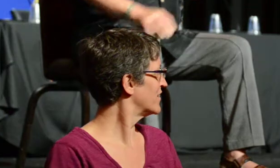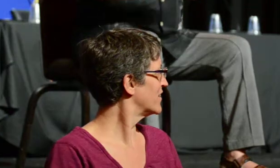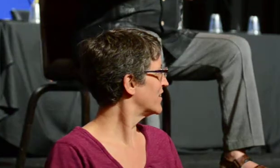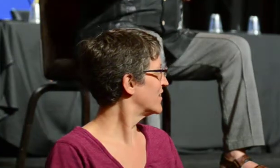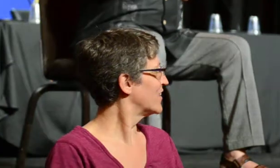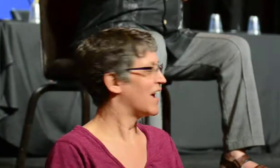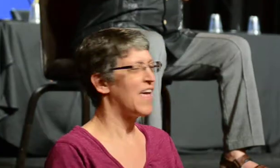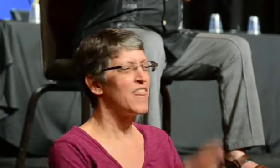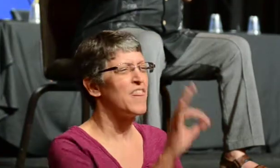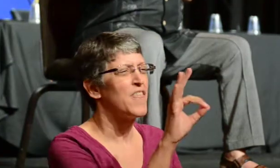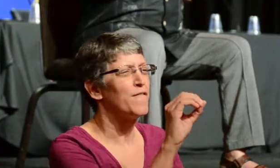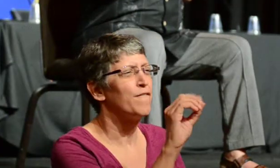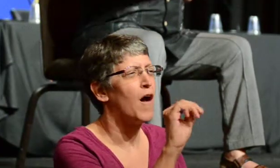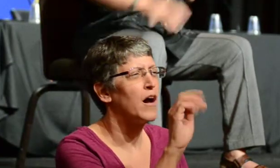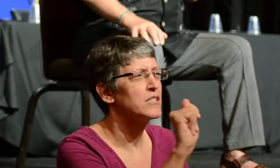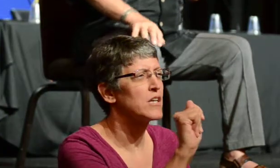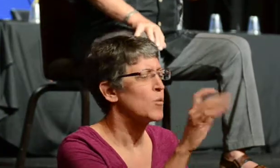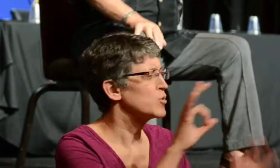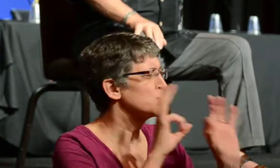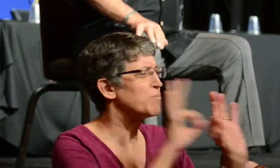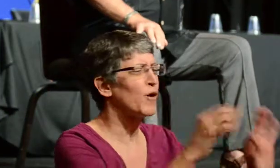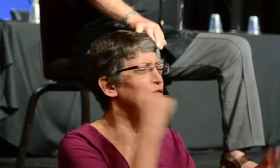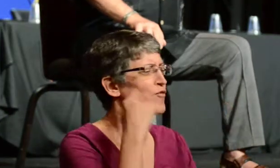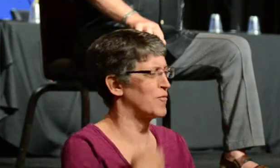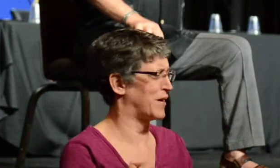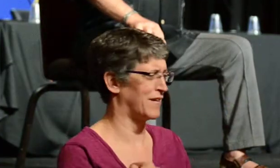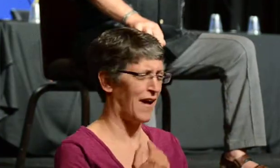and the font was perfect.